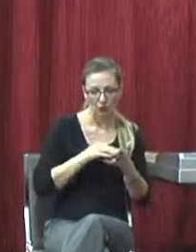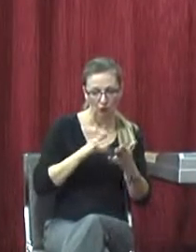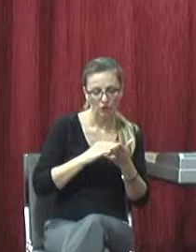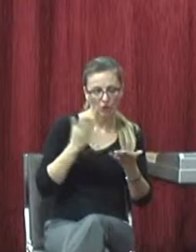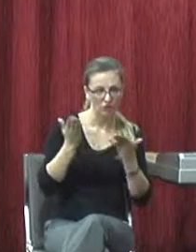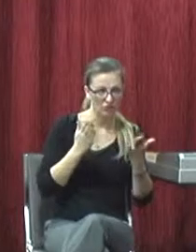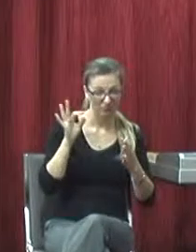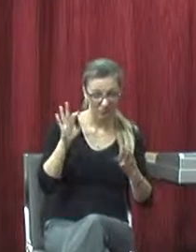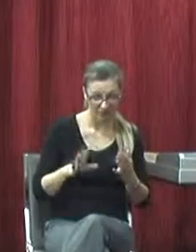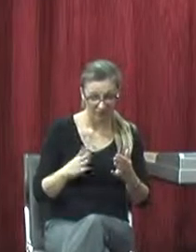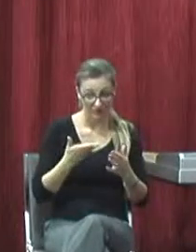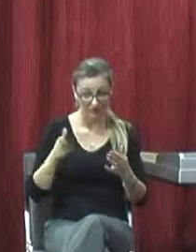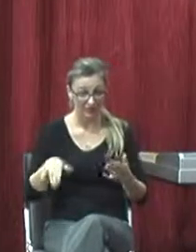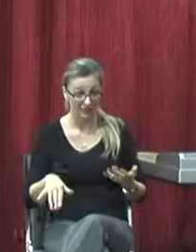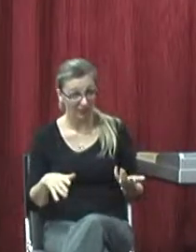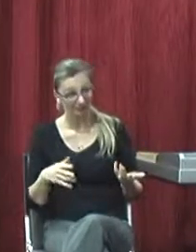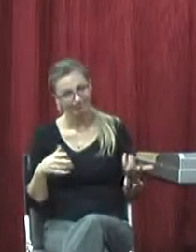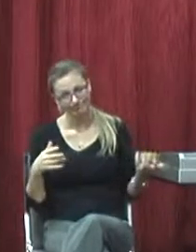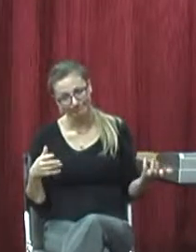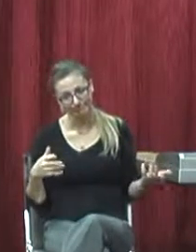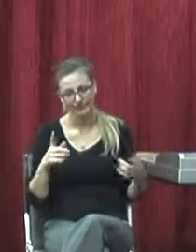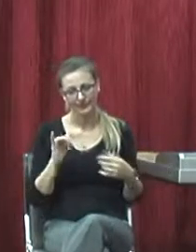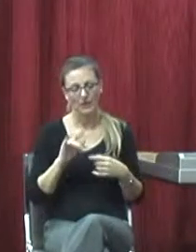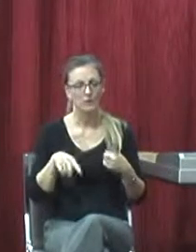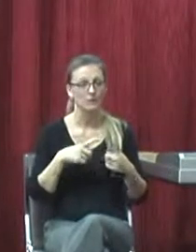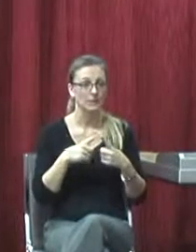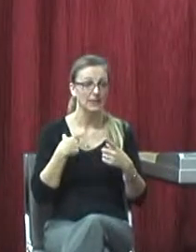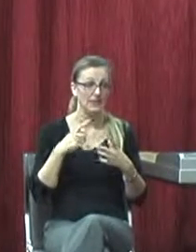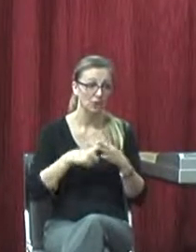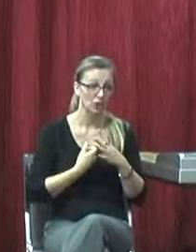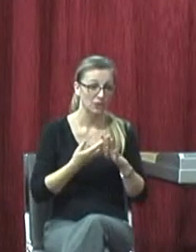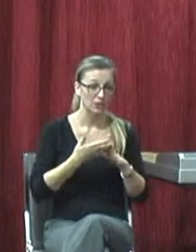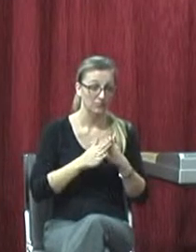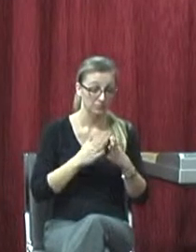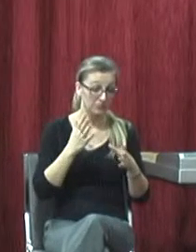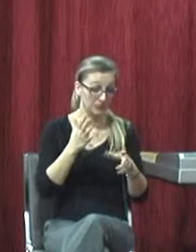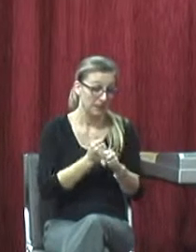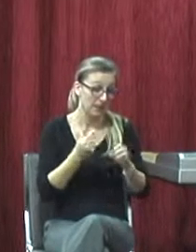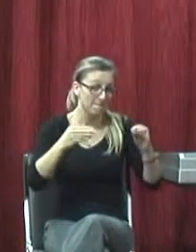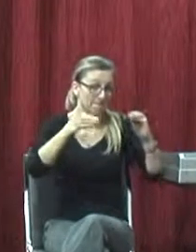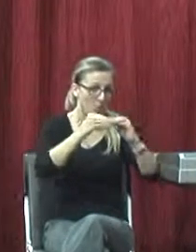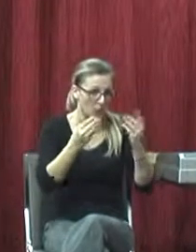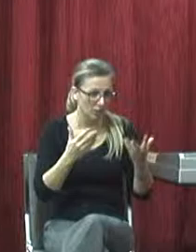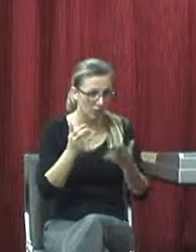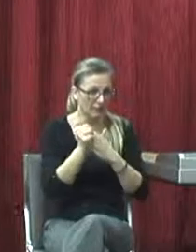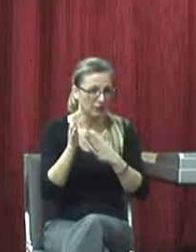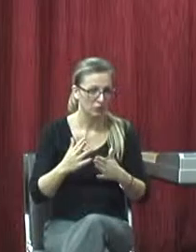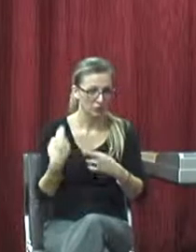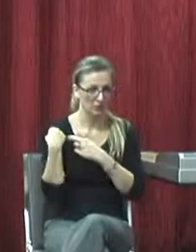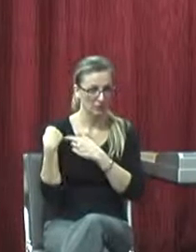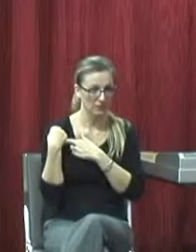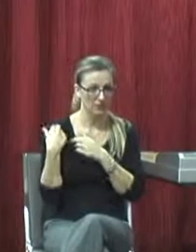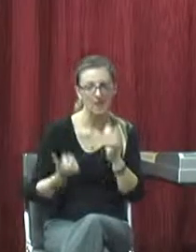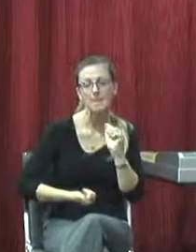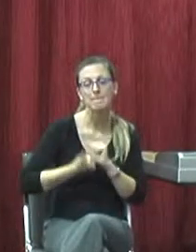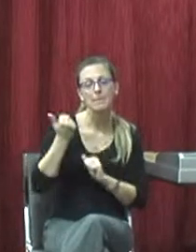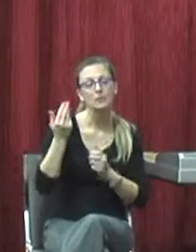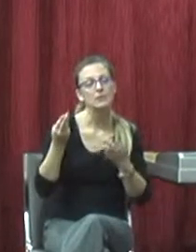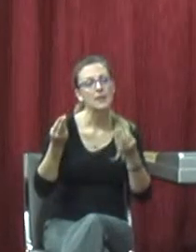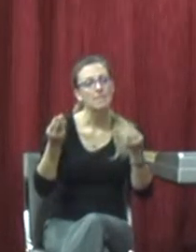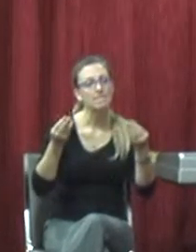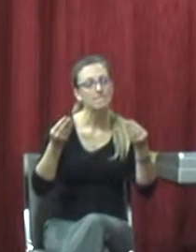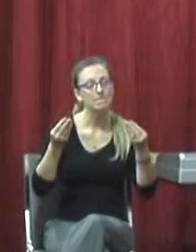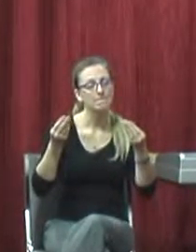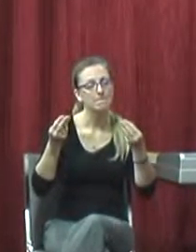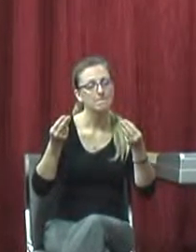that. And that was when I started to get leadership responsibility. And I realized that most of industry works on that principle. Be